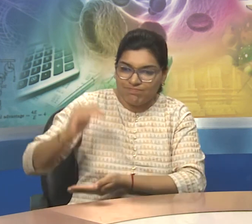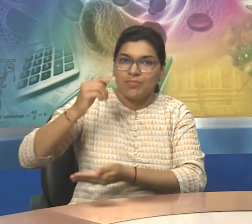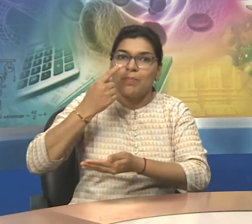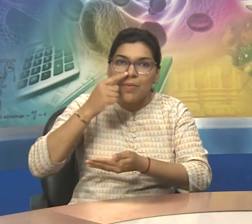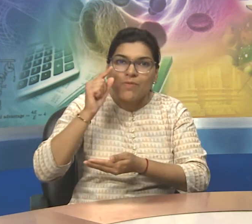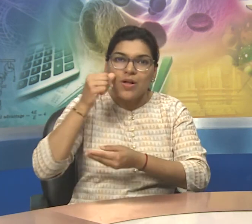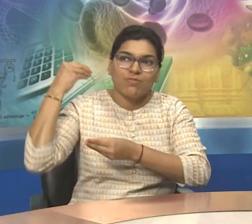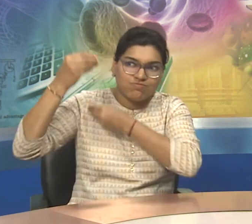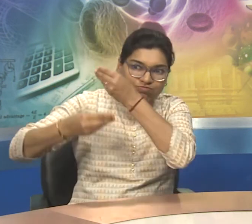land,